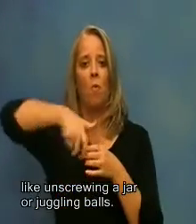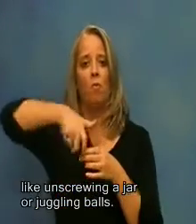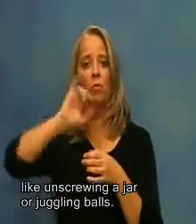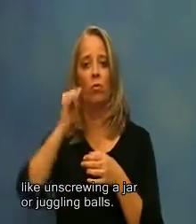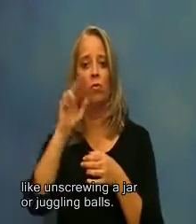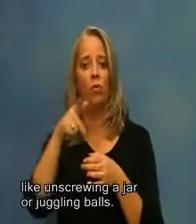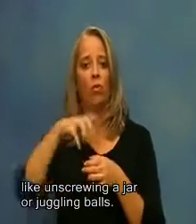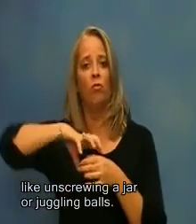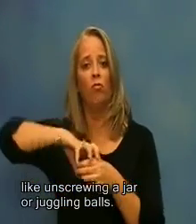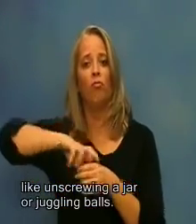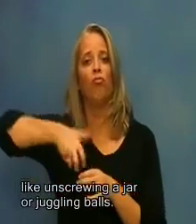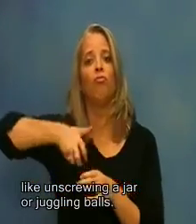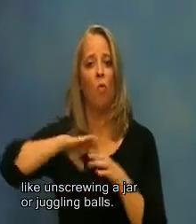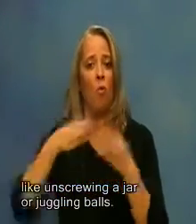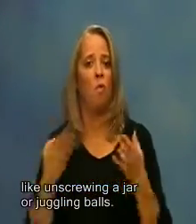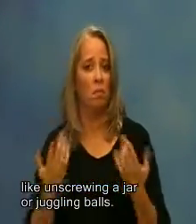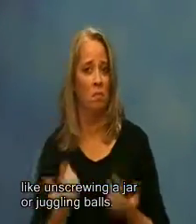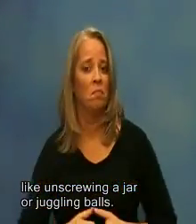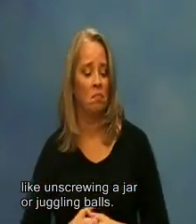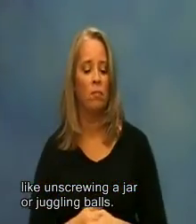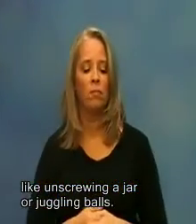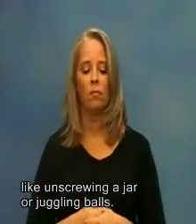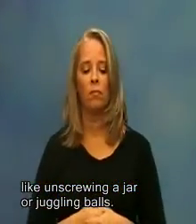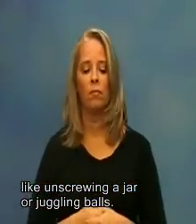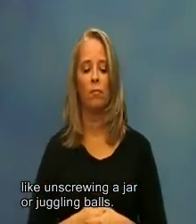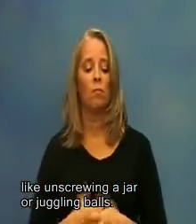Like unscrewing a jar or juggling balls.